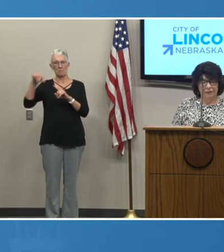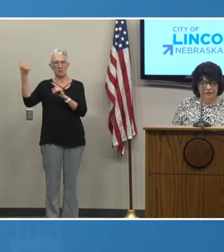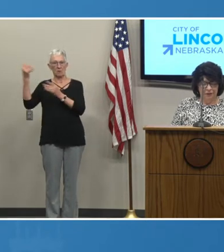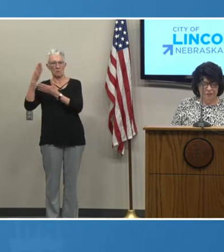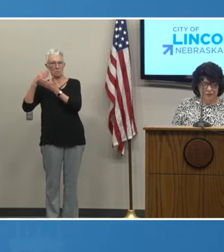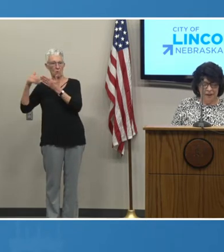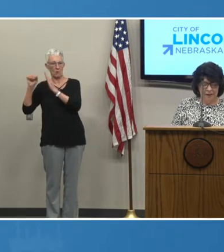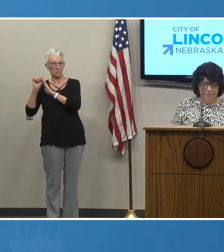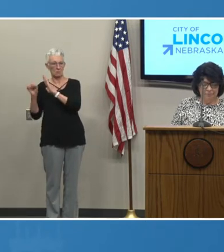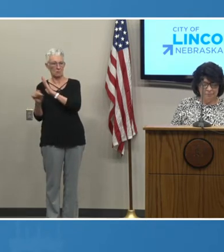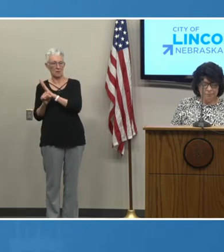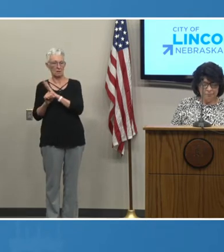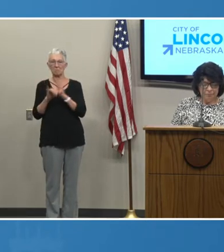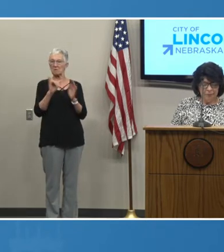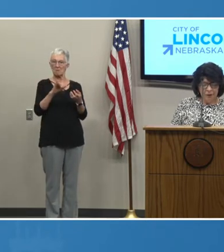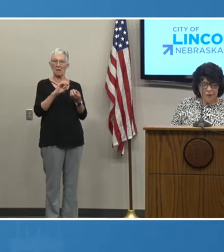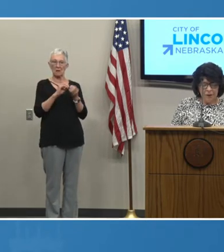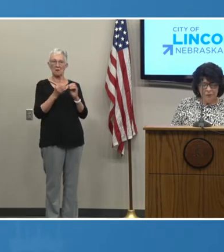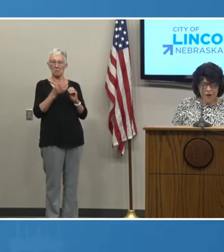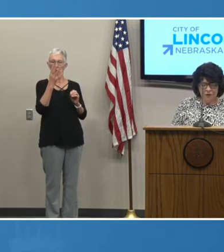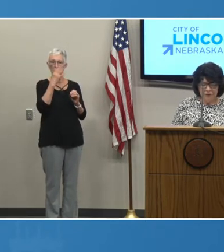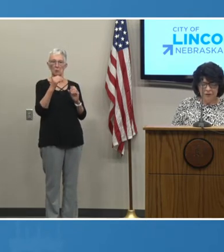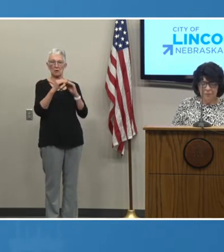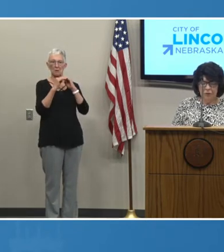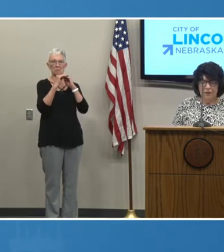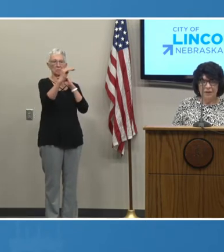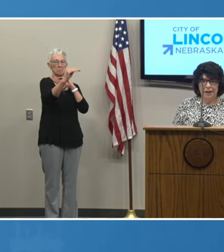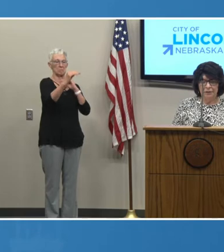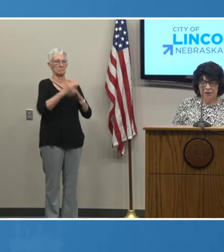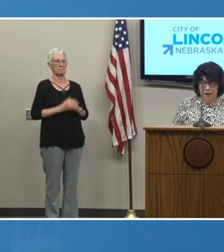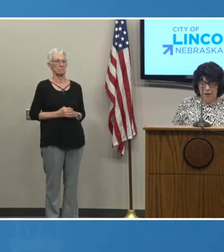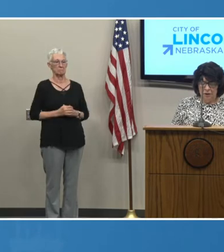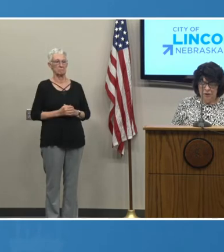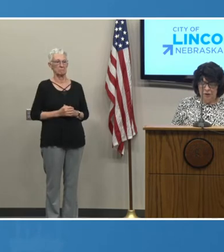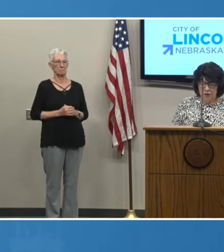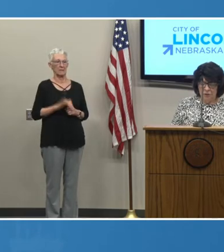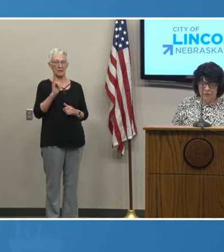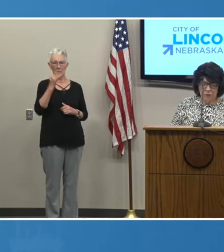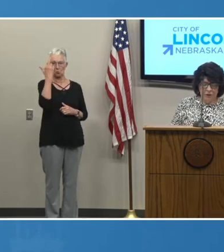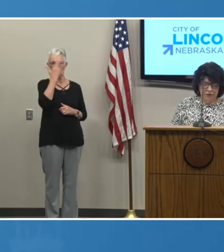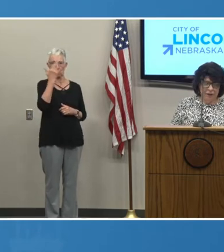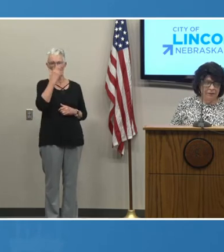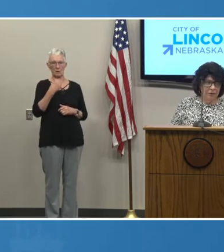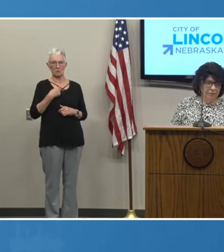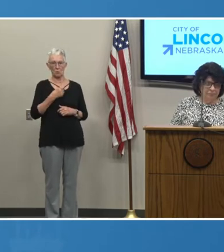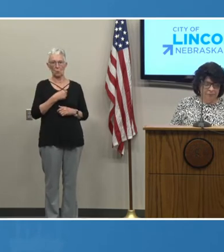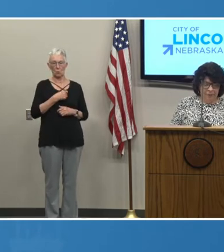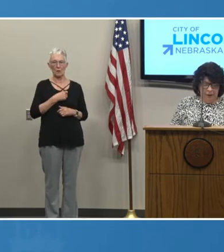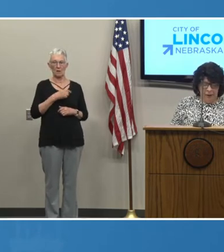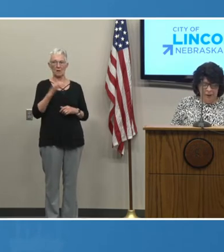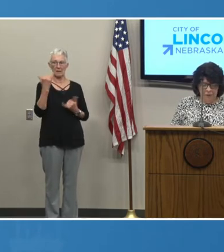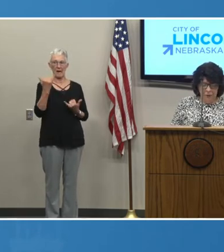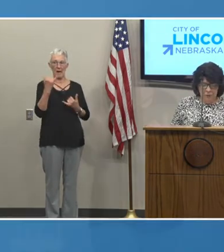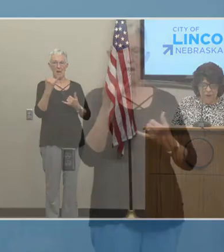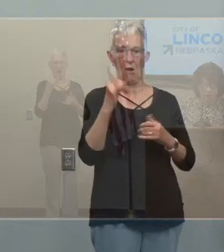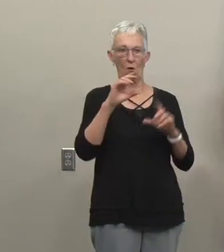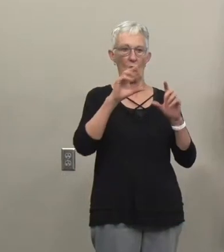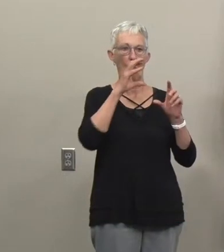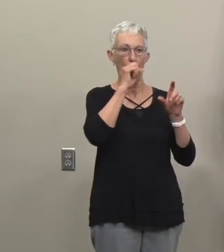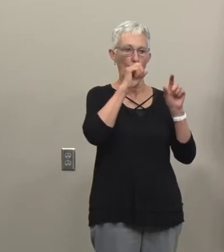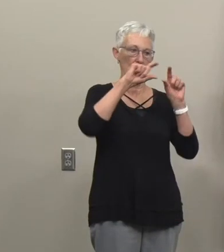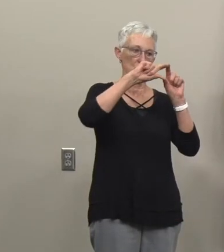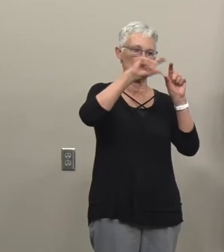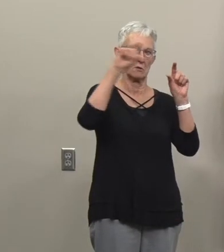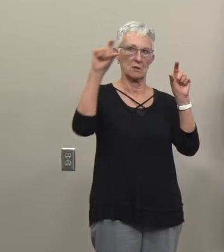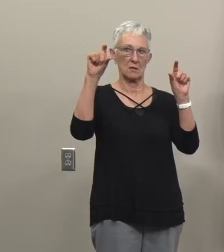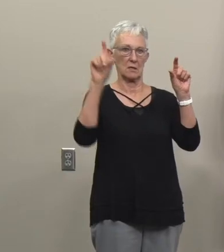steady and considered flat. We have cautiously moved the dial to the lowest orange level, as we want